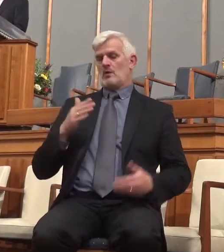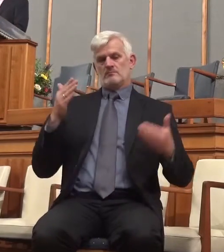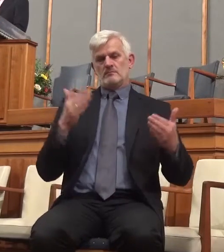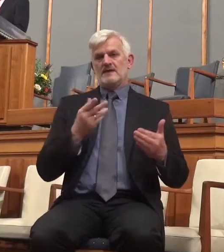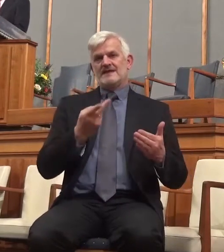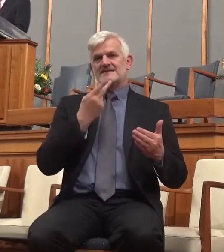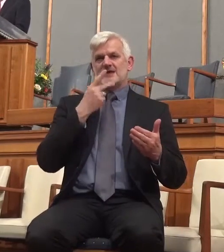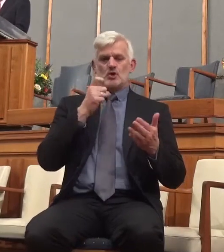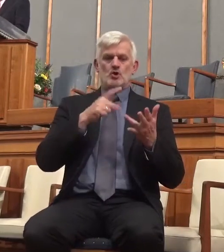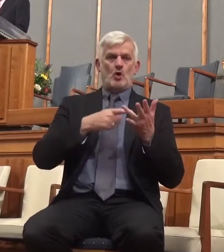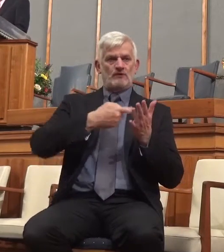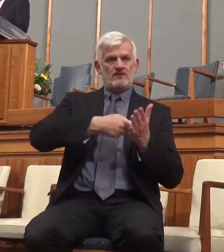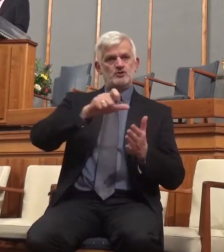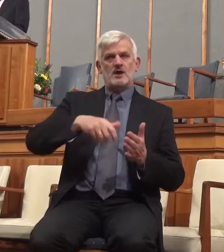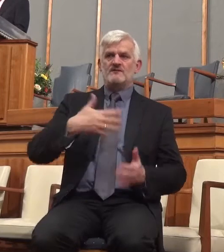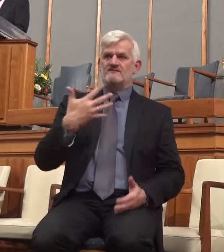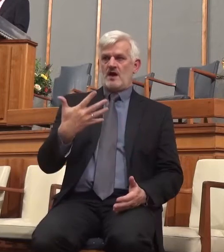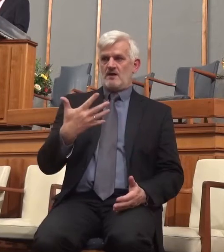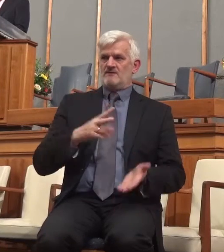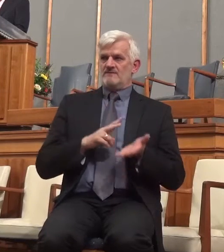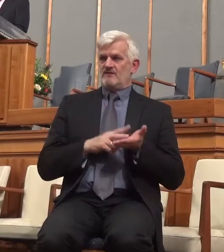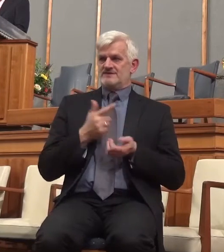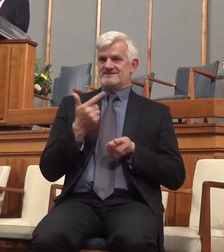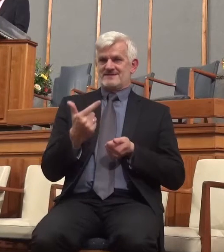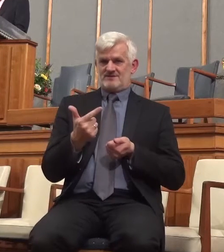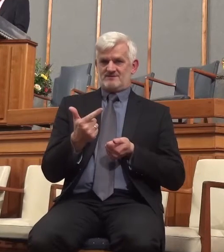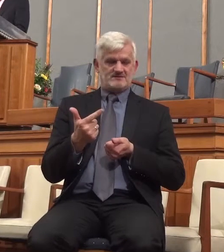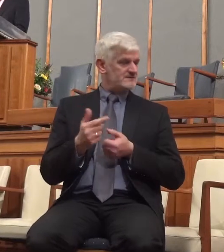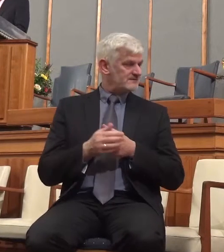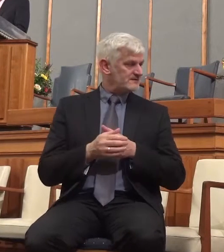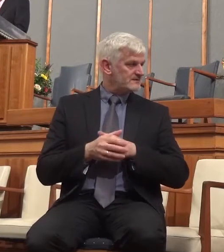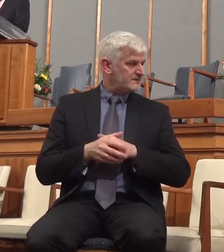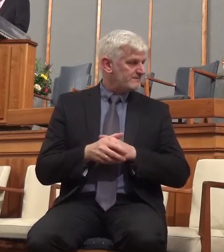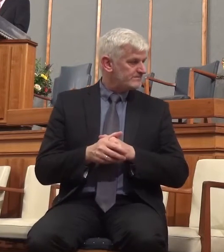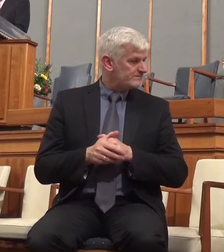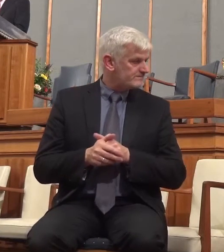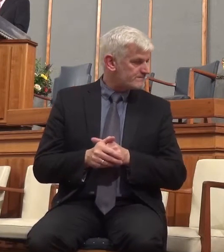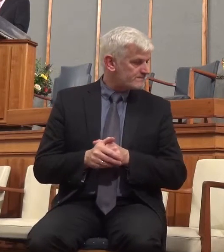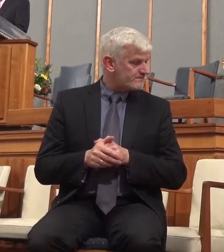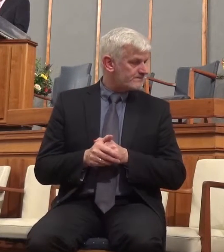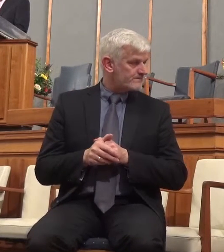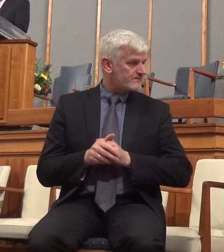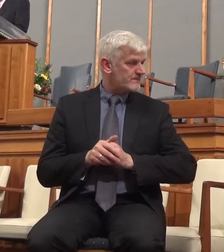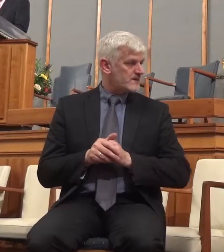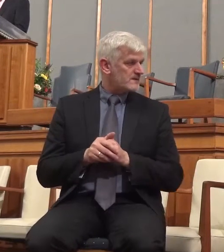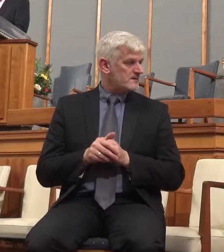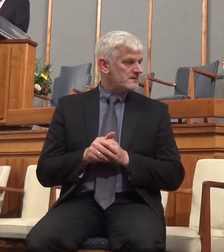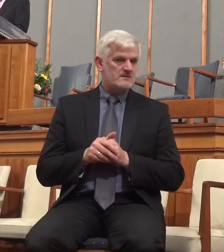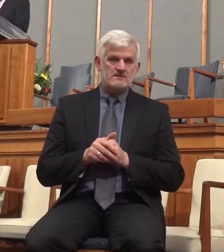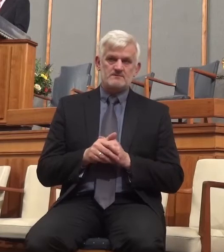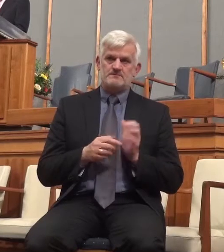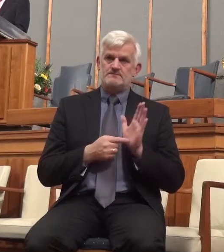Chapter 5 and verse 7. Second letter to the Corinthians, chapter 5, verse 7. For we